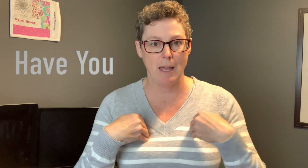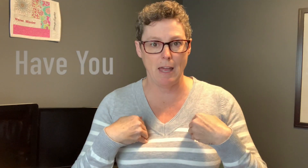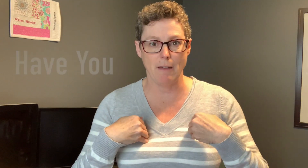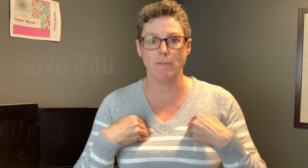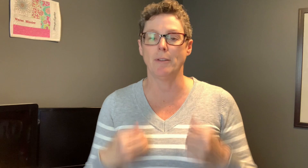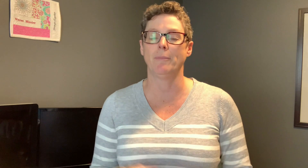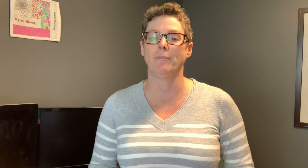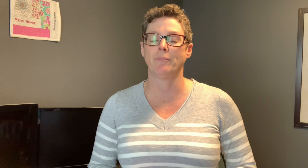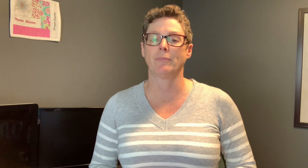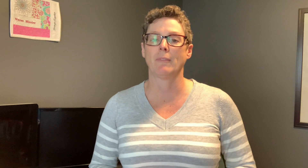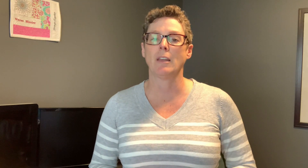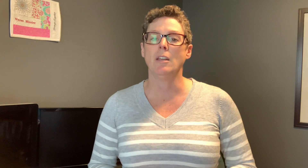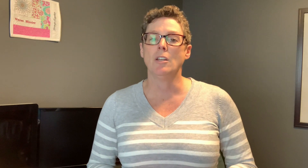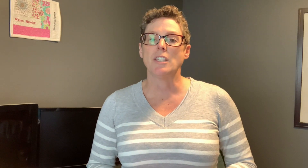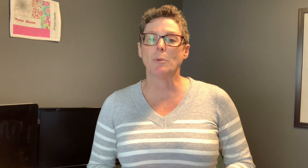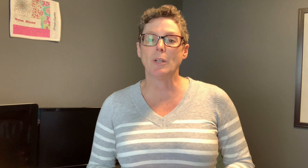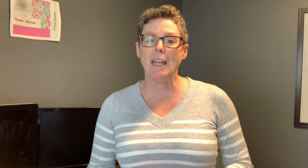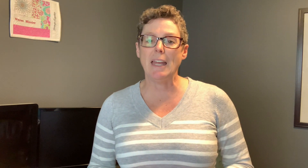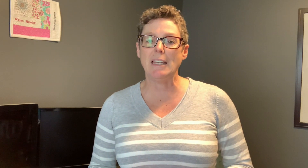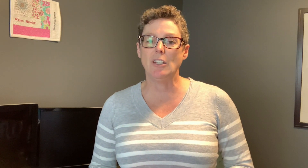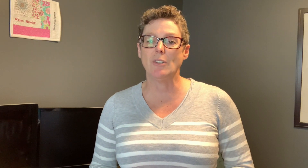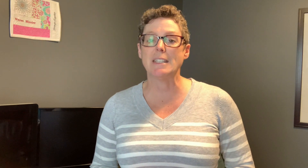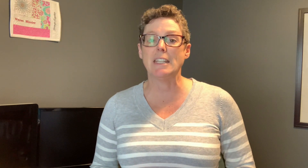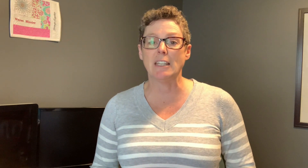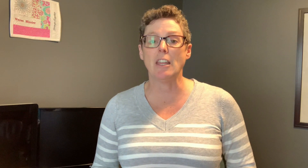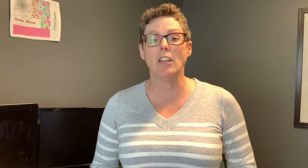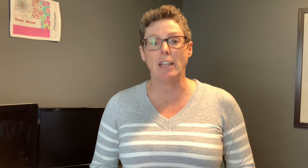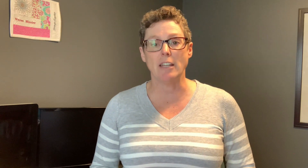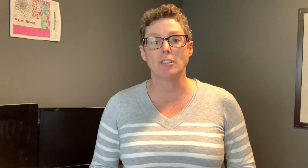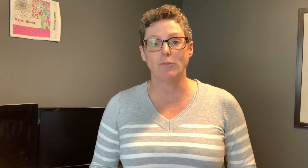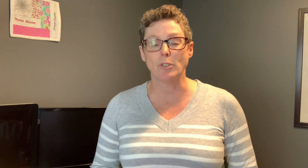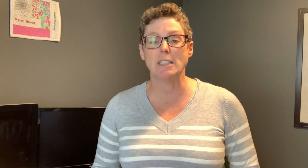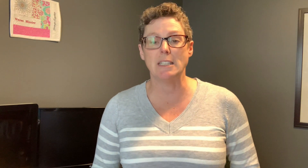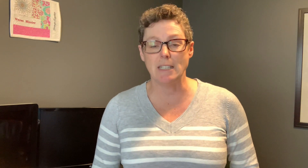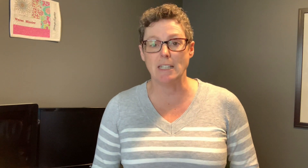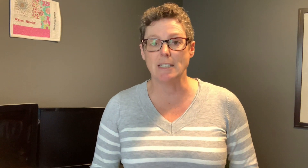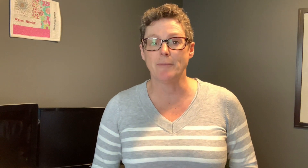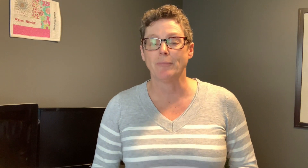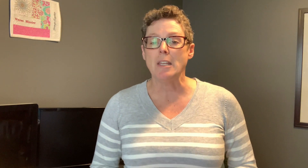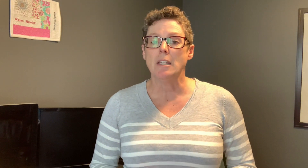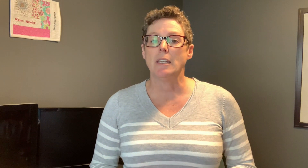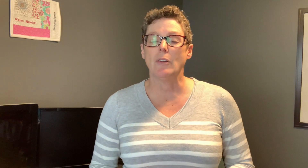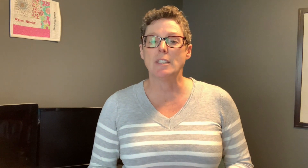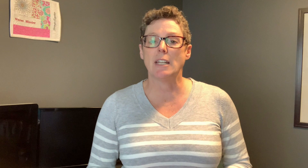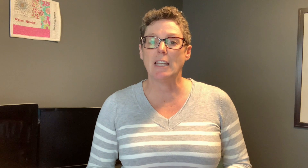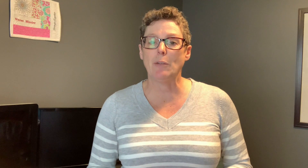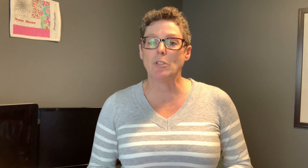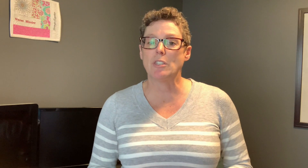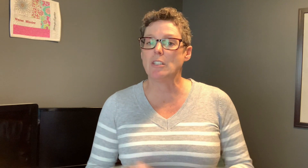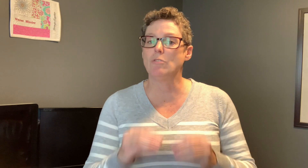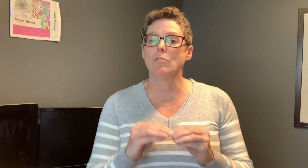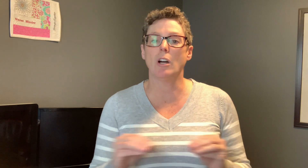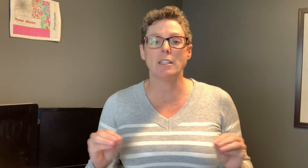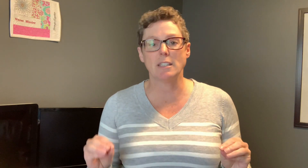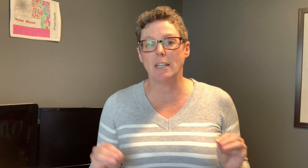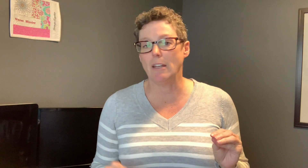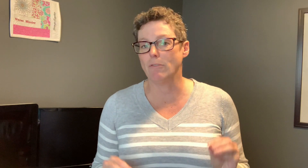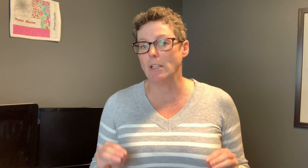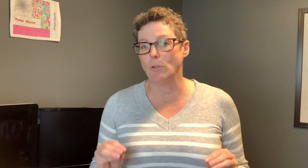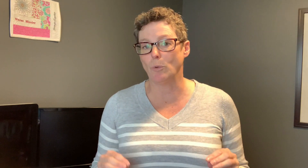have. So what we're going to add here is in the last 14 days. Now in sign language, they do not sign every little word.